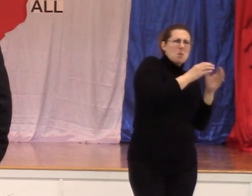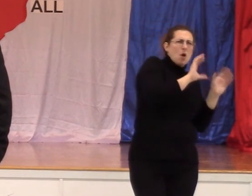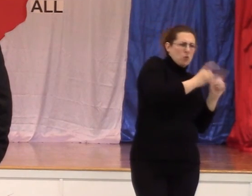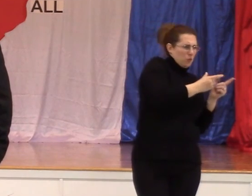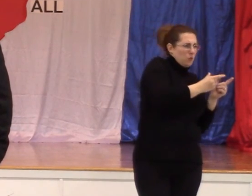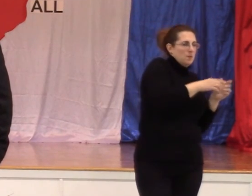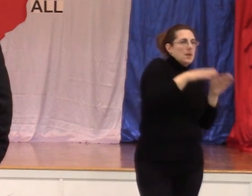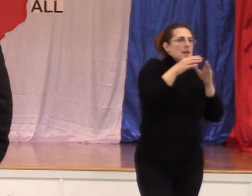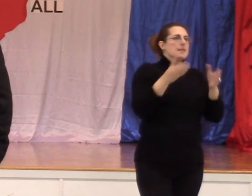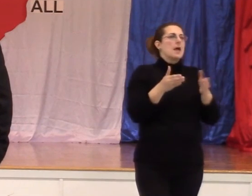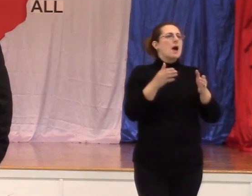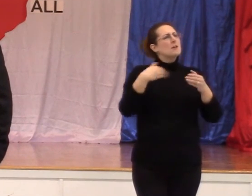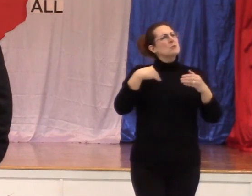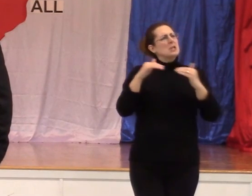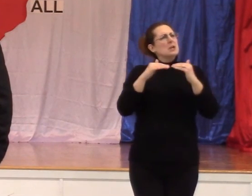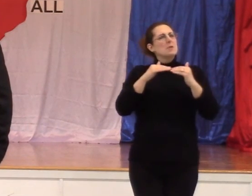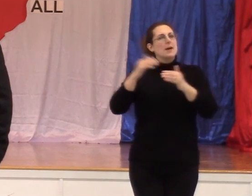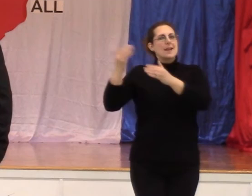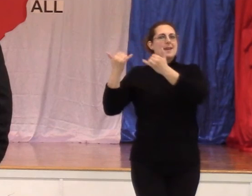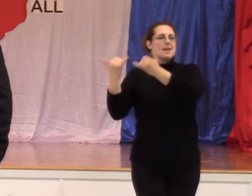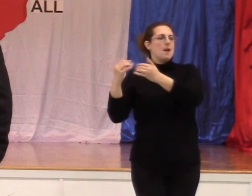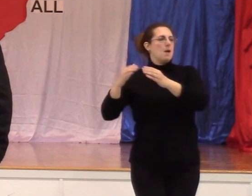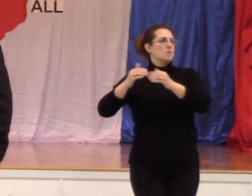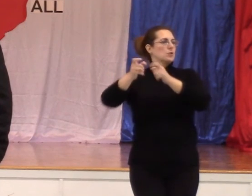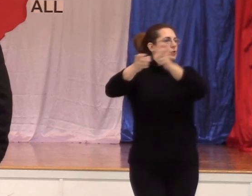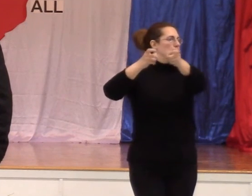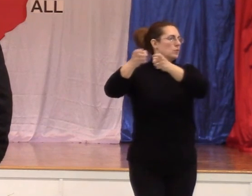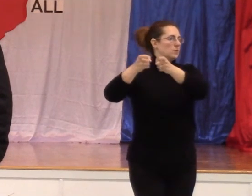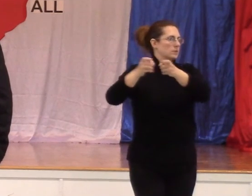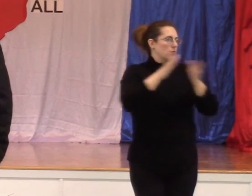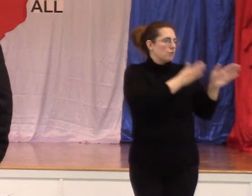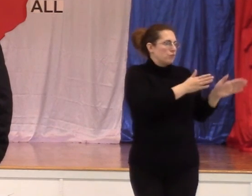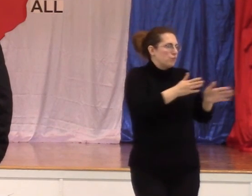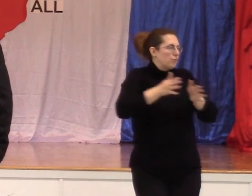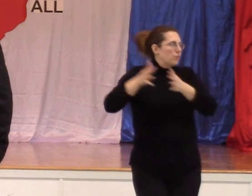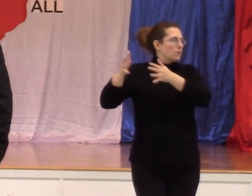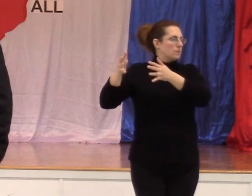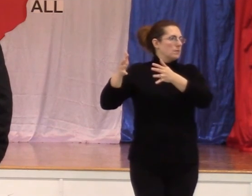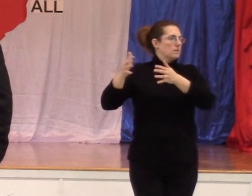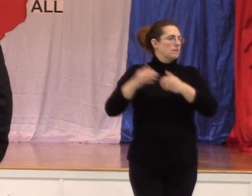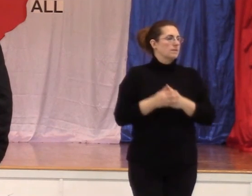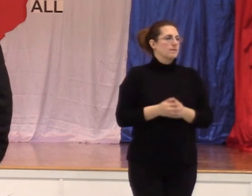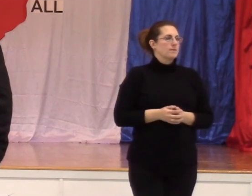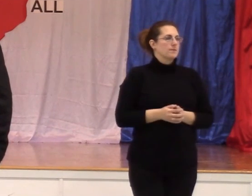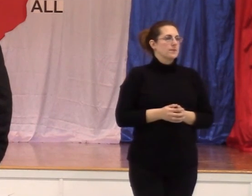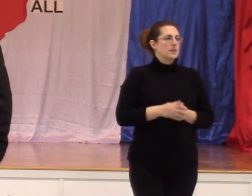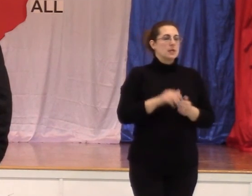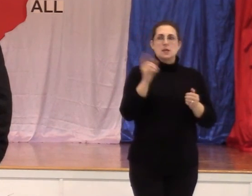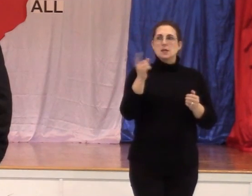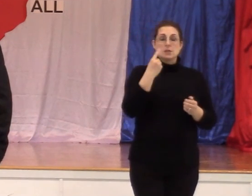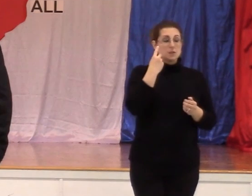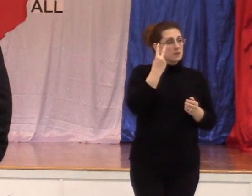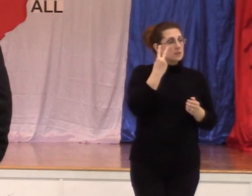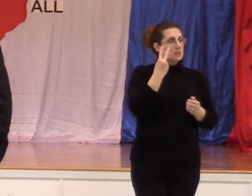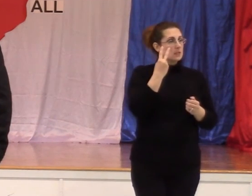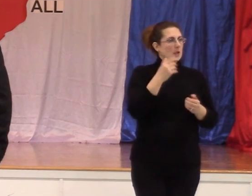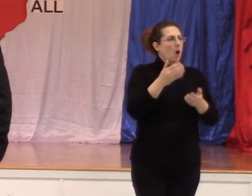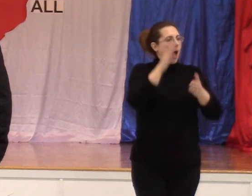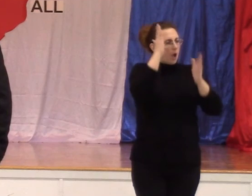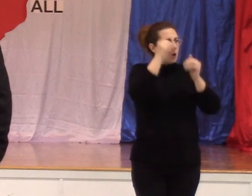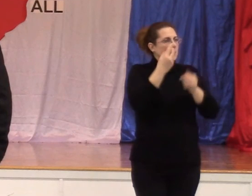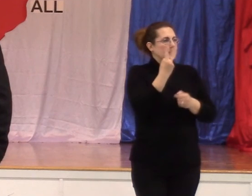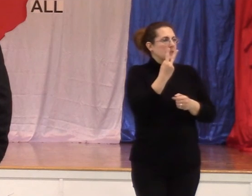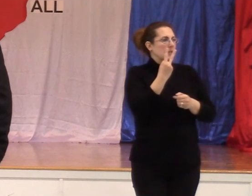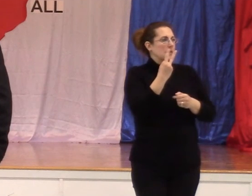So hopefully you've gotten a sense for the Radical Reformation and what it brought, and also how it is the